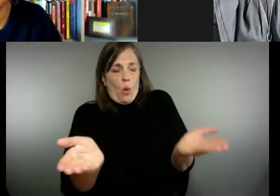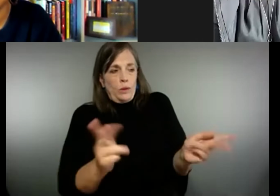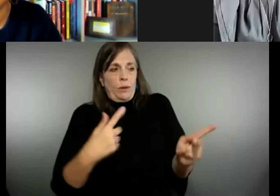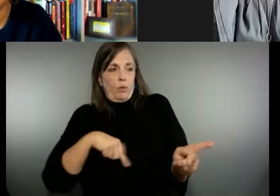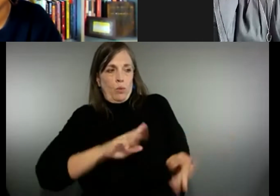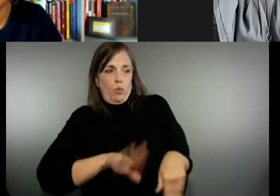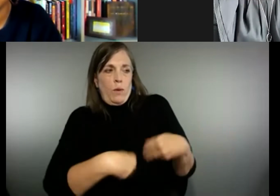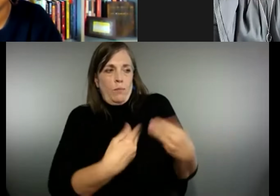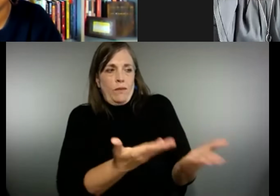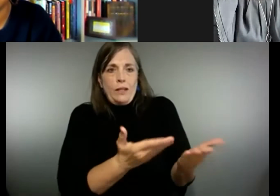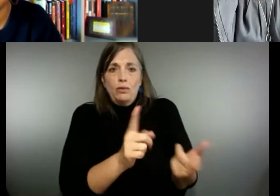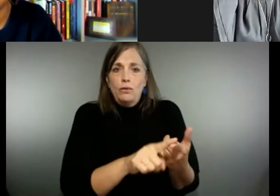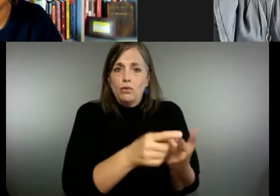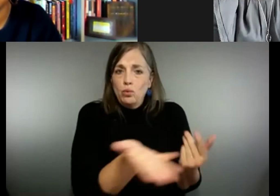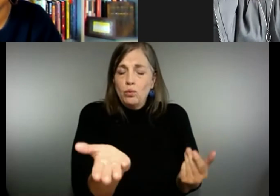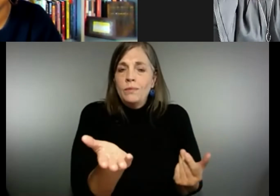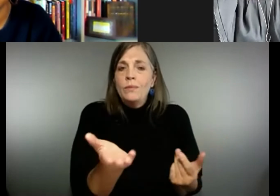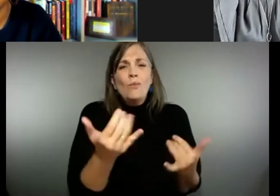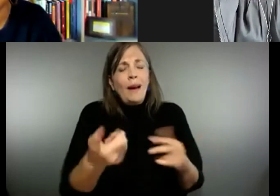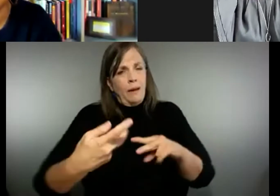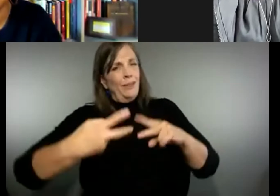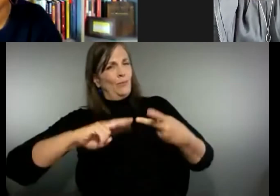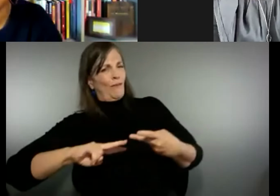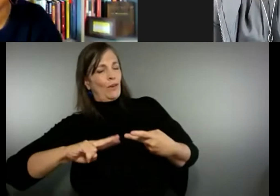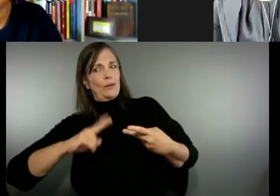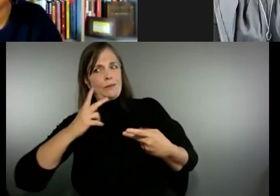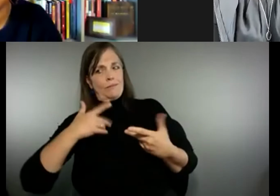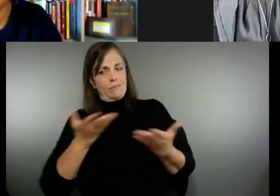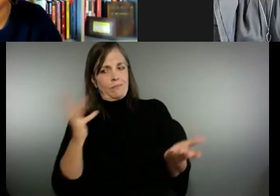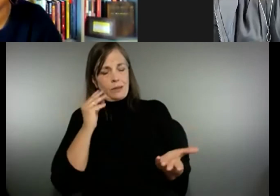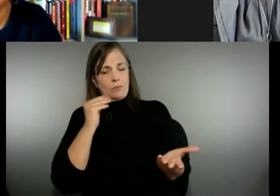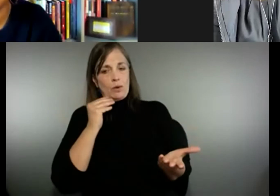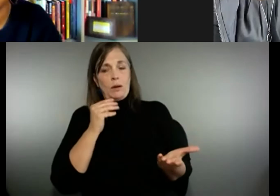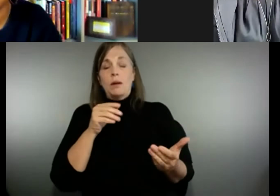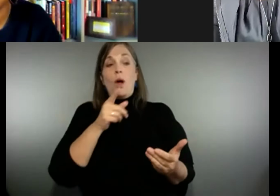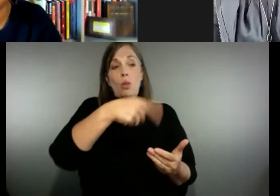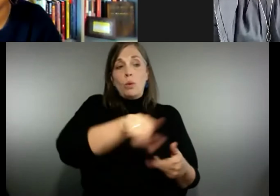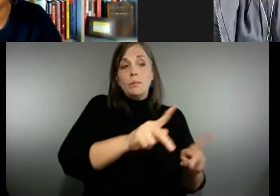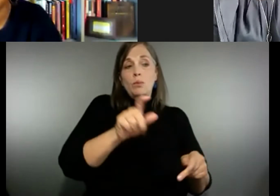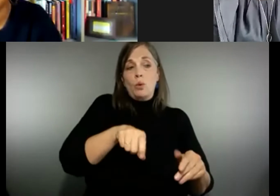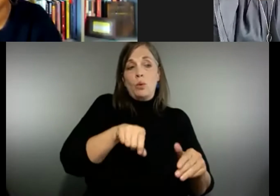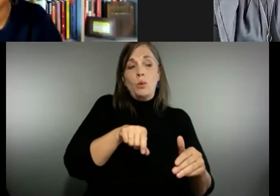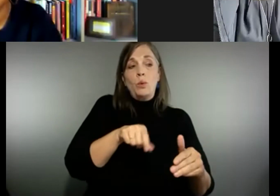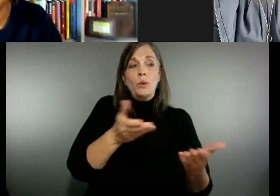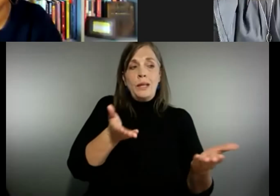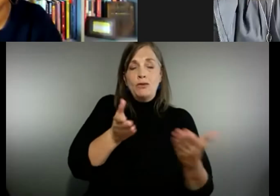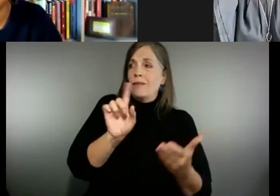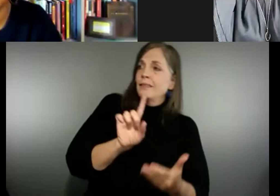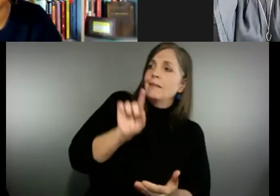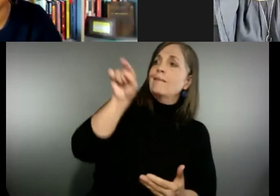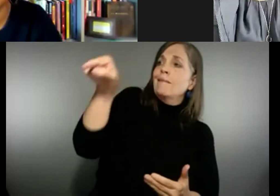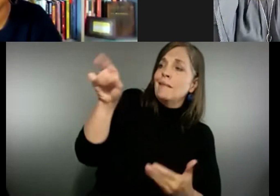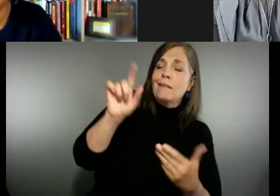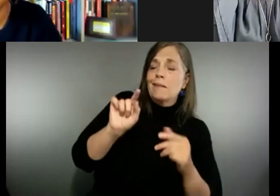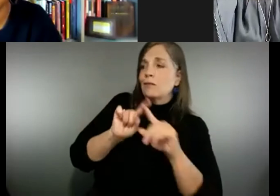right now the reverse is true the folks who need uh access to services across the city have to jump through all sorts of hoops